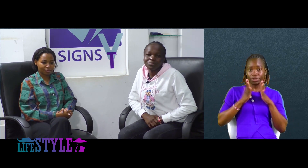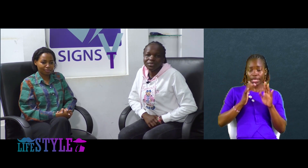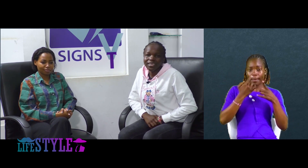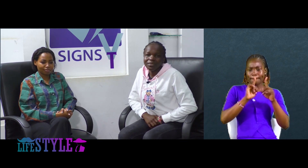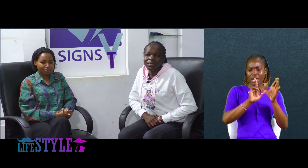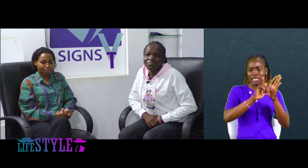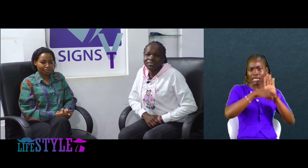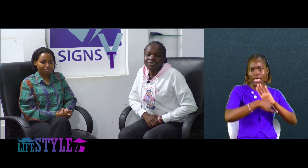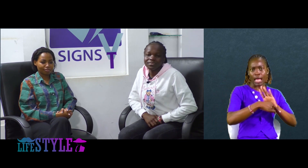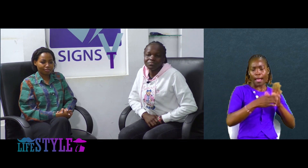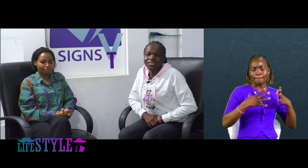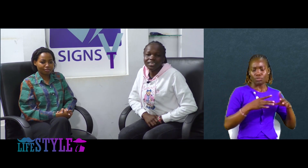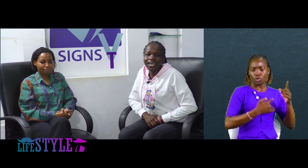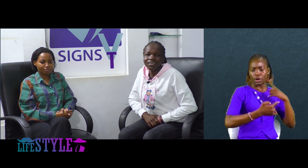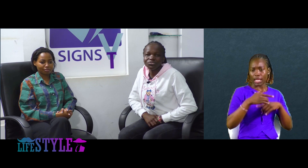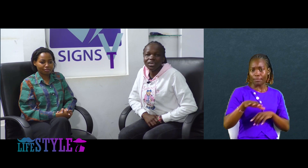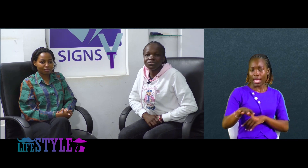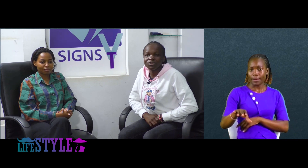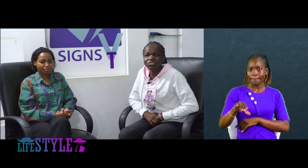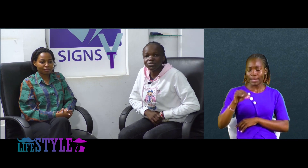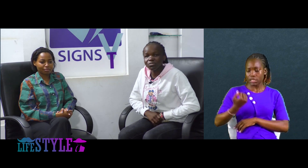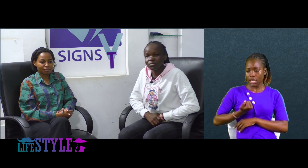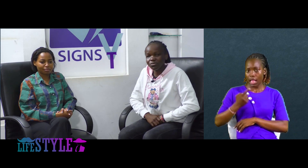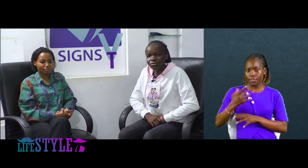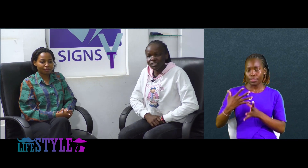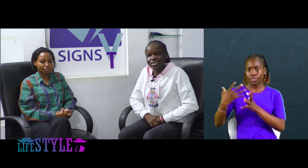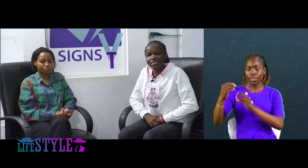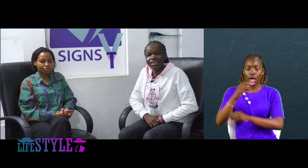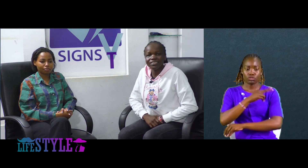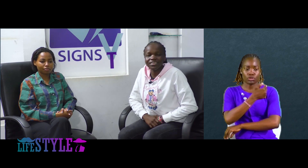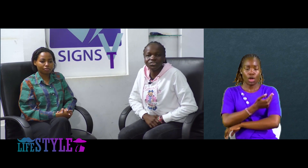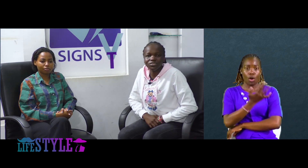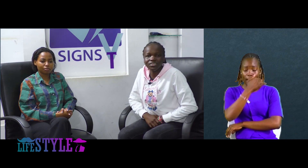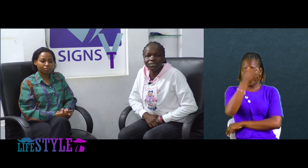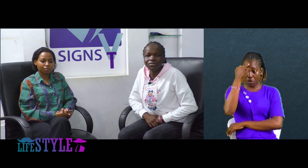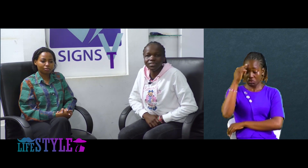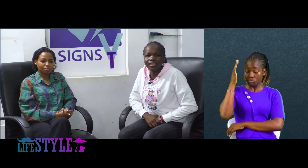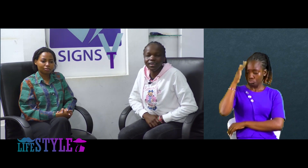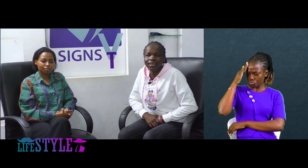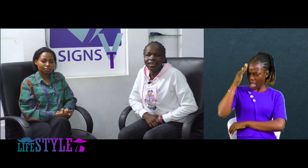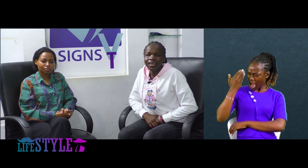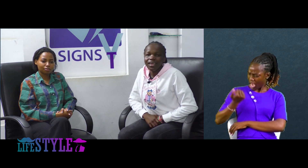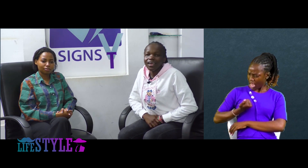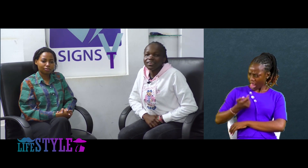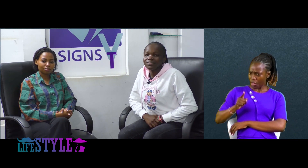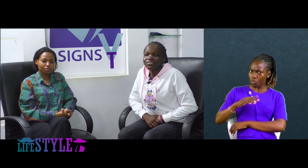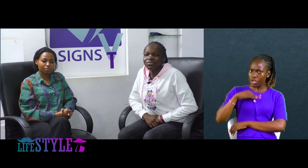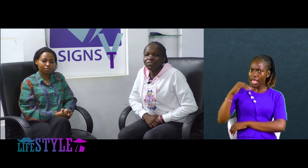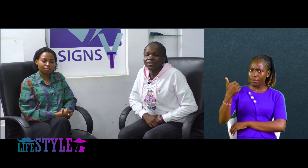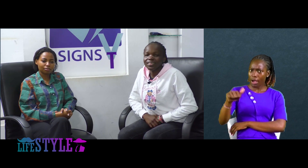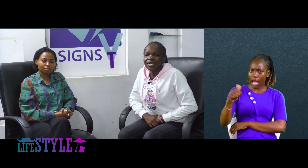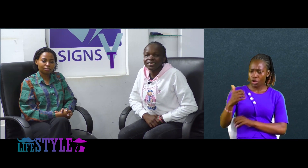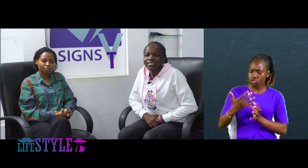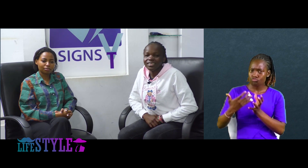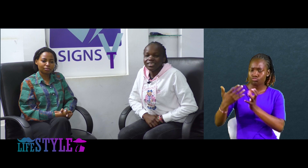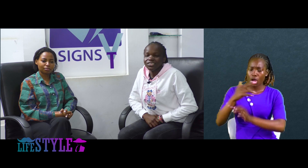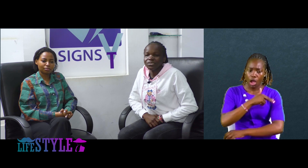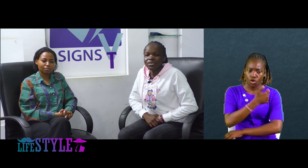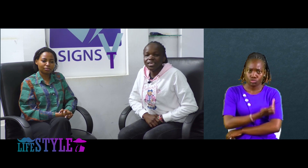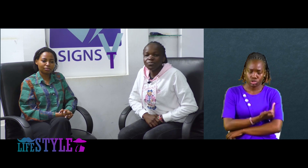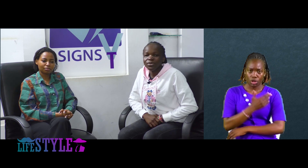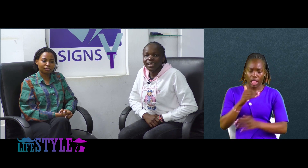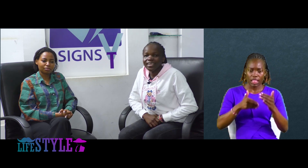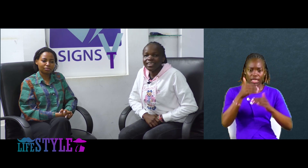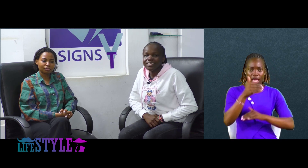on some people came and picked her, took her to the hospital because they realized that she was still breathing, and so after that